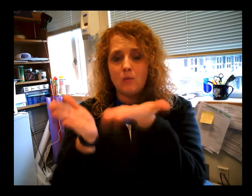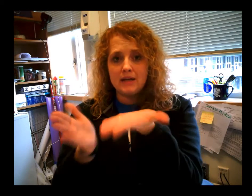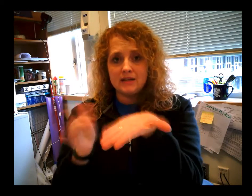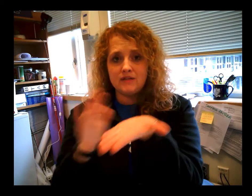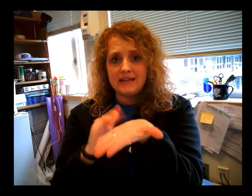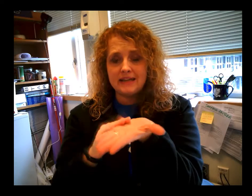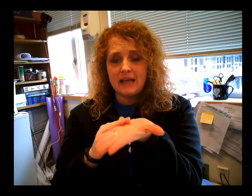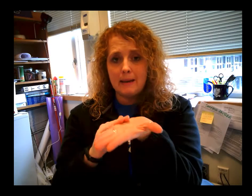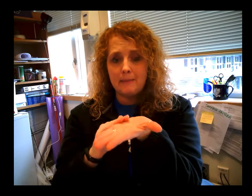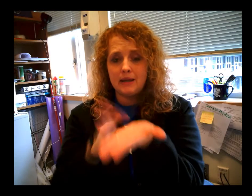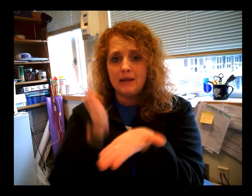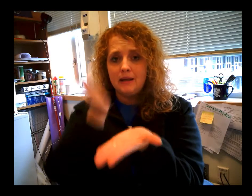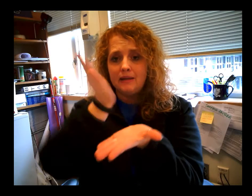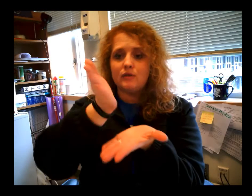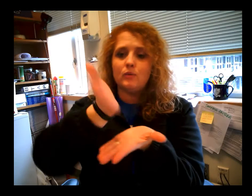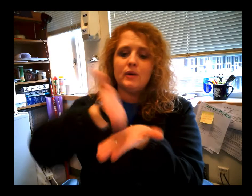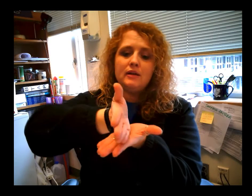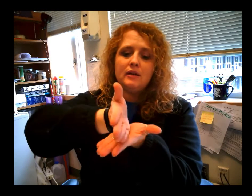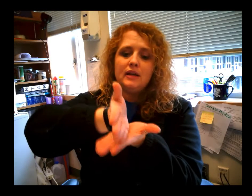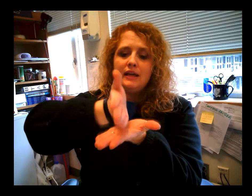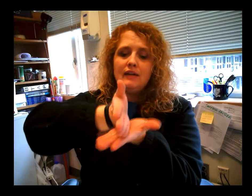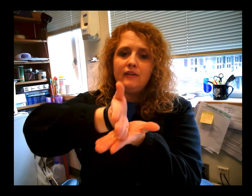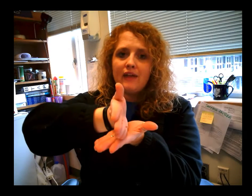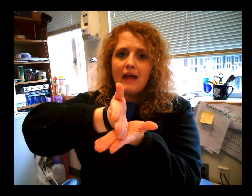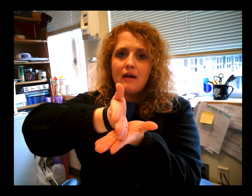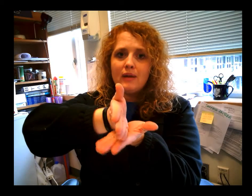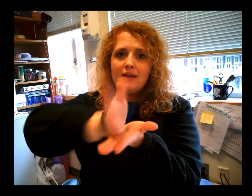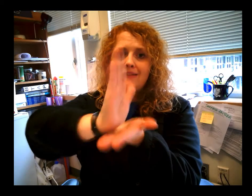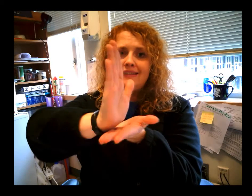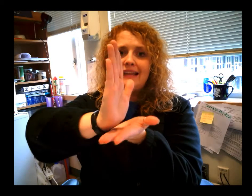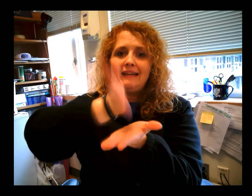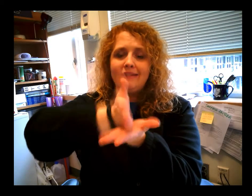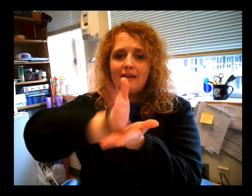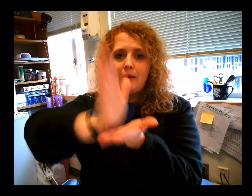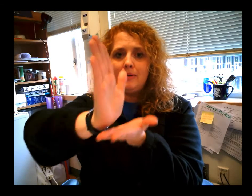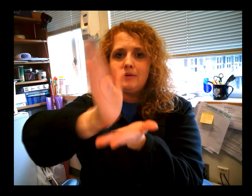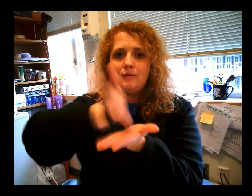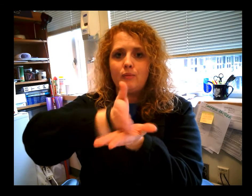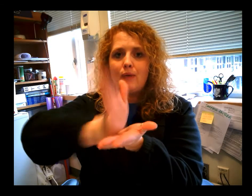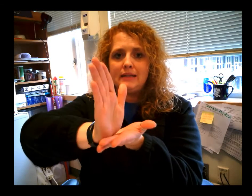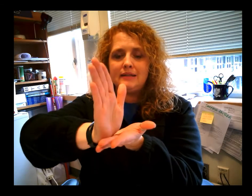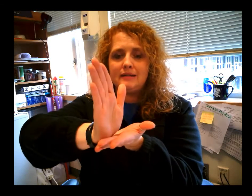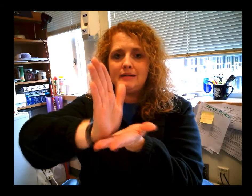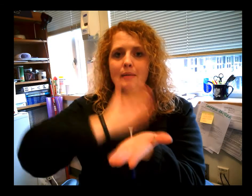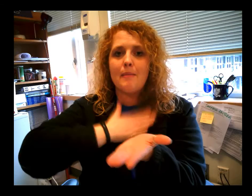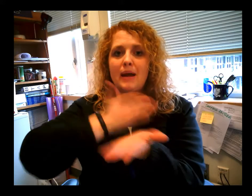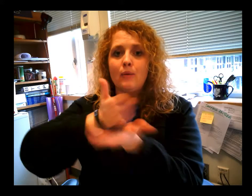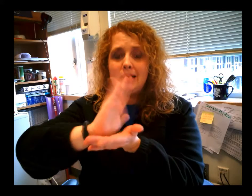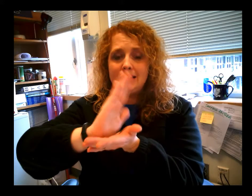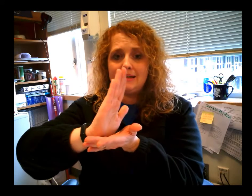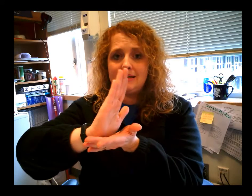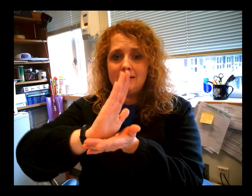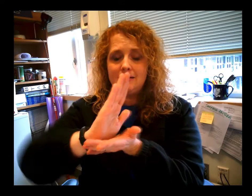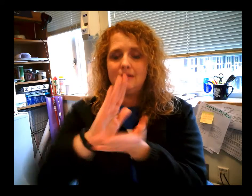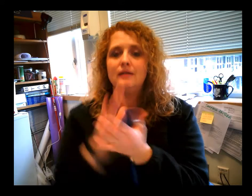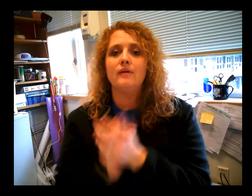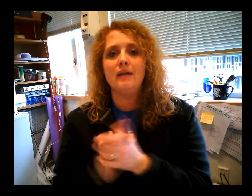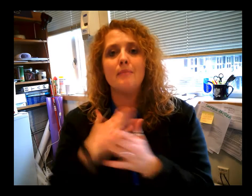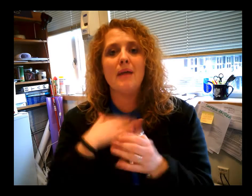is facing up. The other one is out and slides up. Rights. My rights. Okay? My